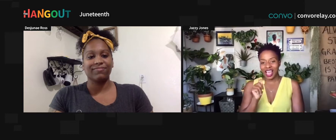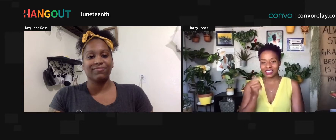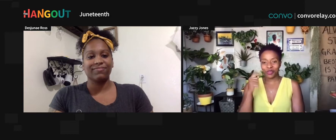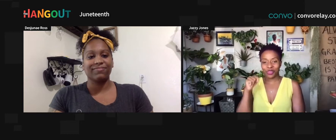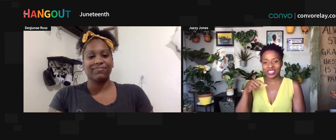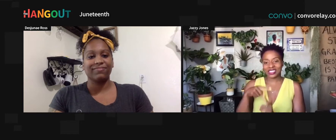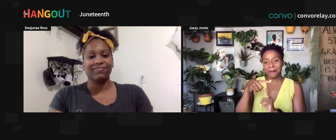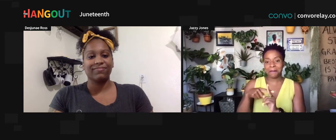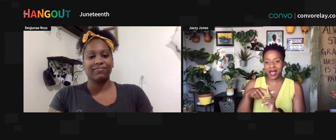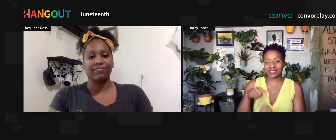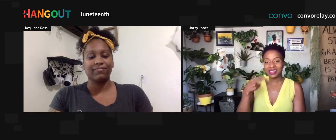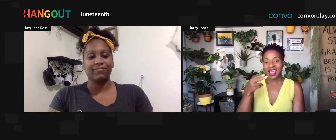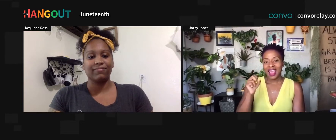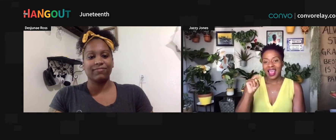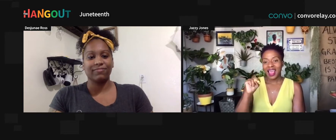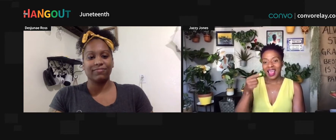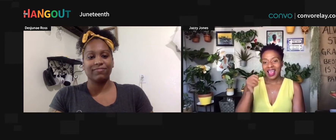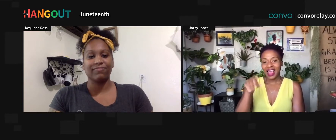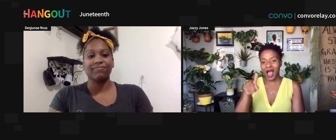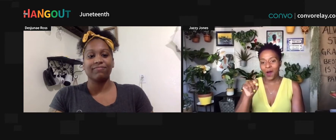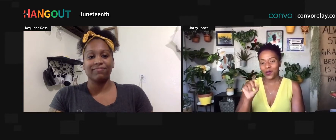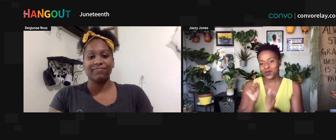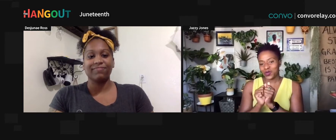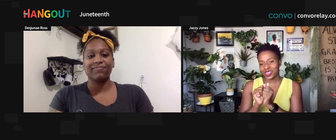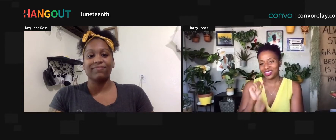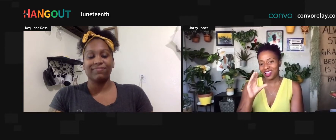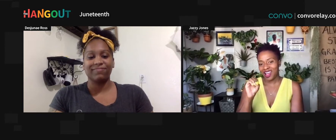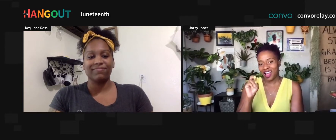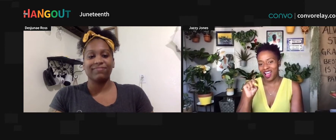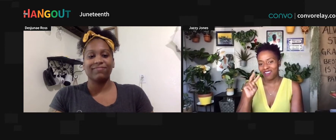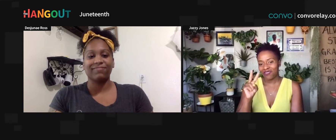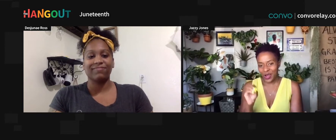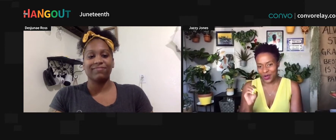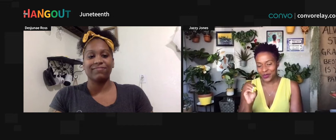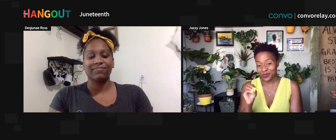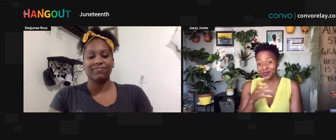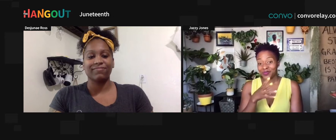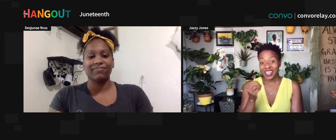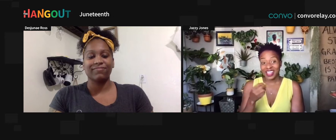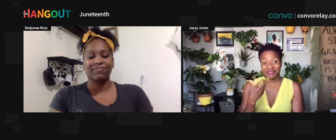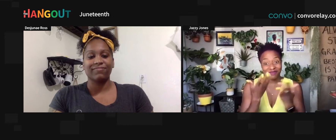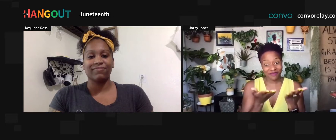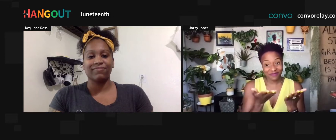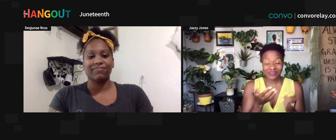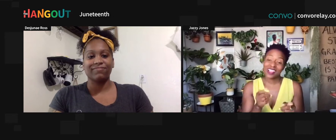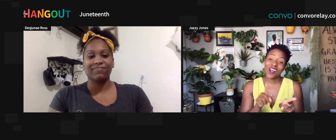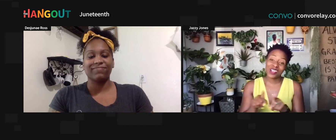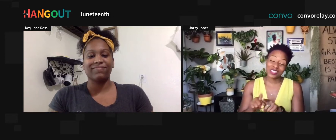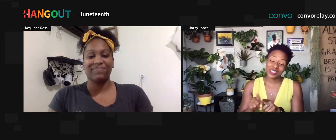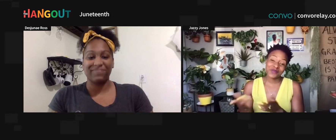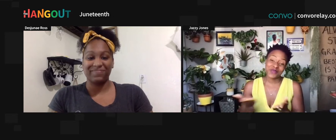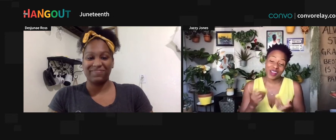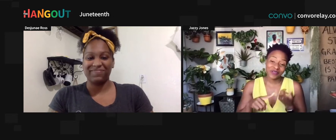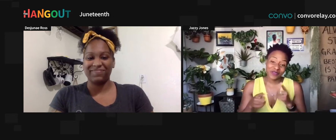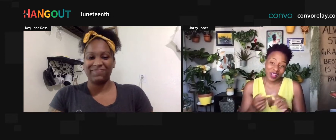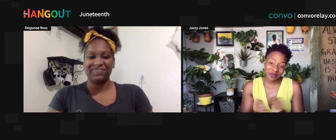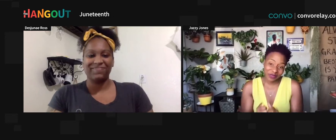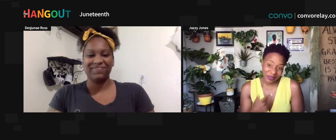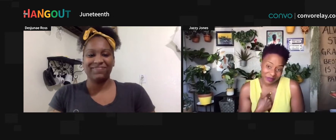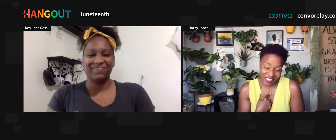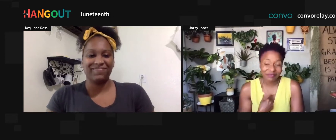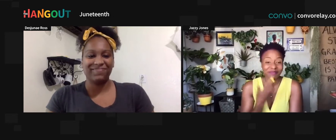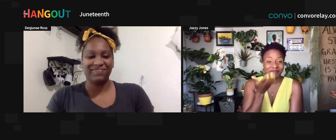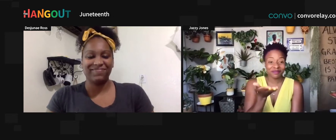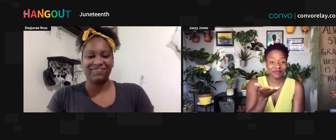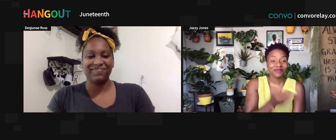so grateful to be your special guest for this month's Hangout with Convo. And I'd also